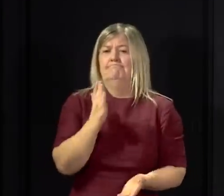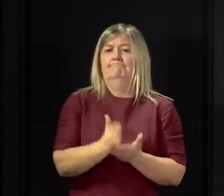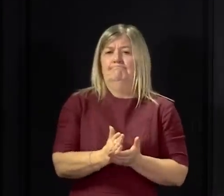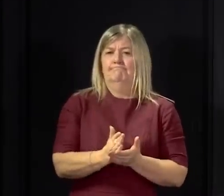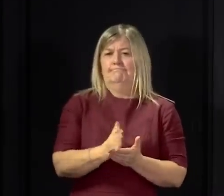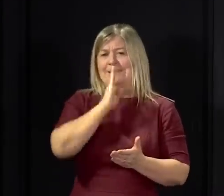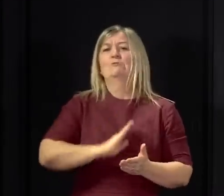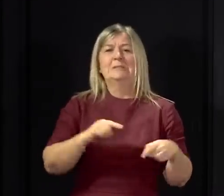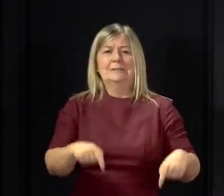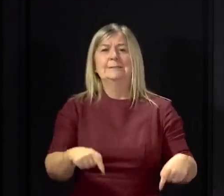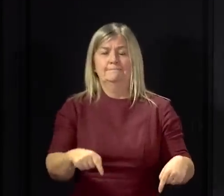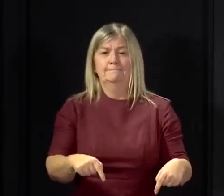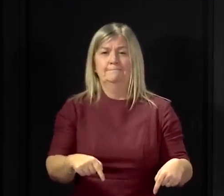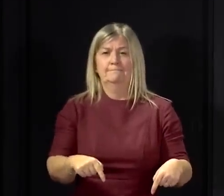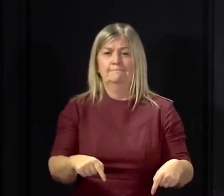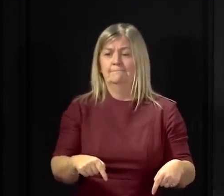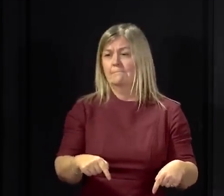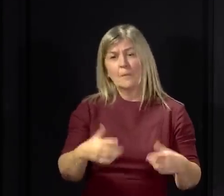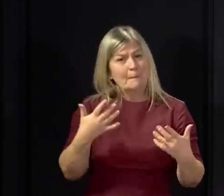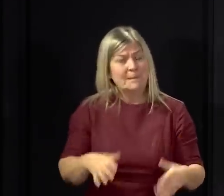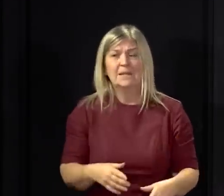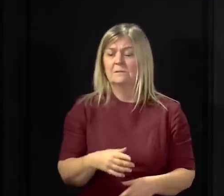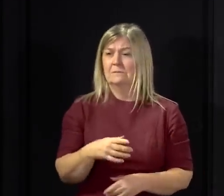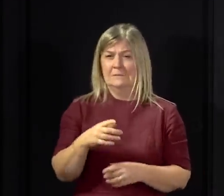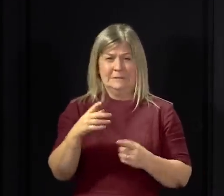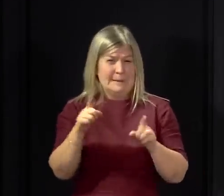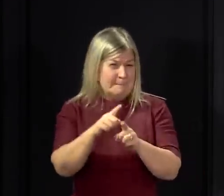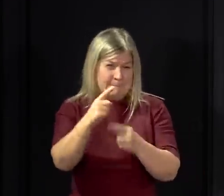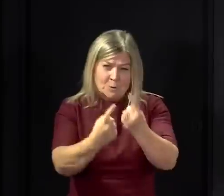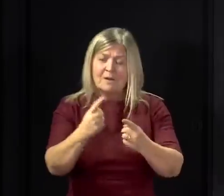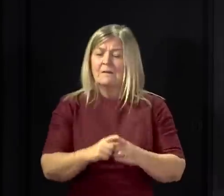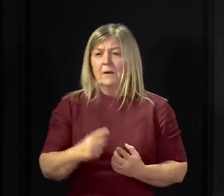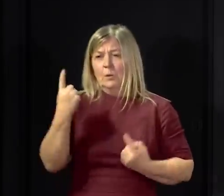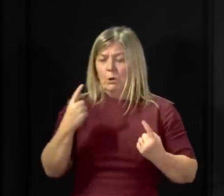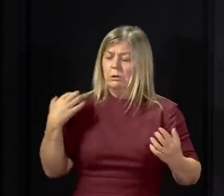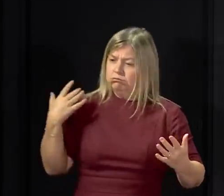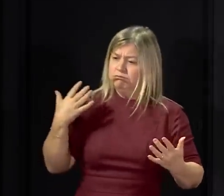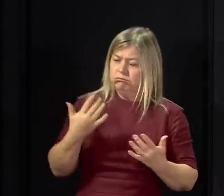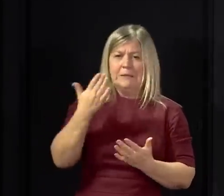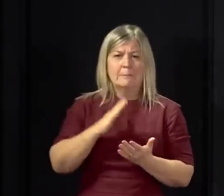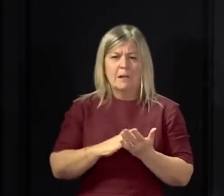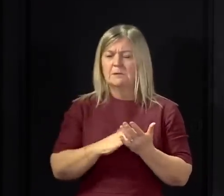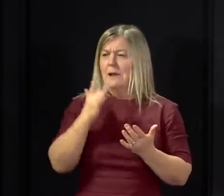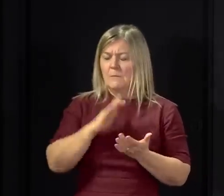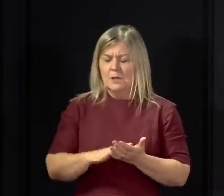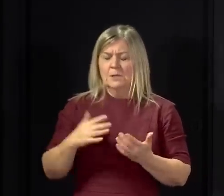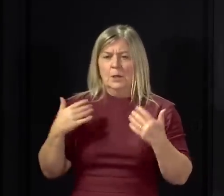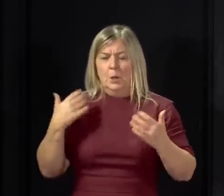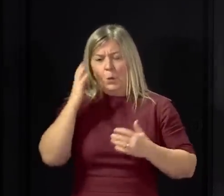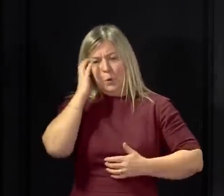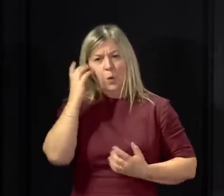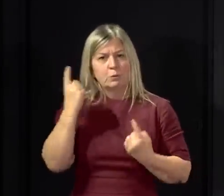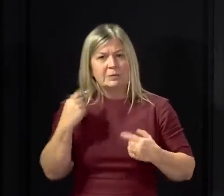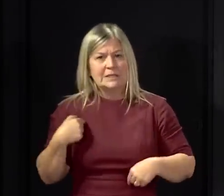I have spent, as all of you have, many anxious and worried days over the course of the past 10 months. But I've rarely